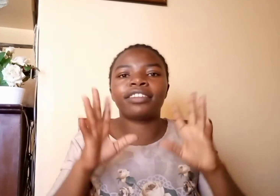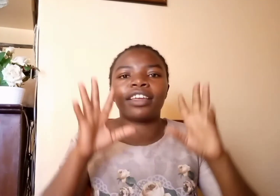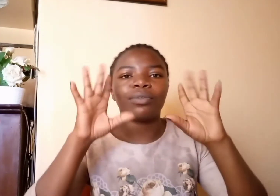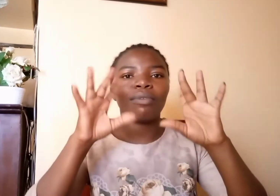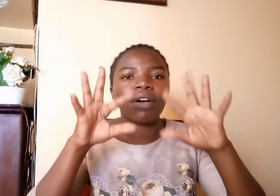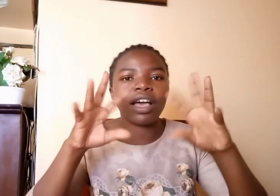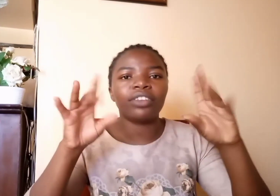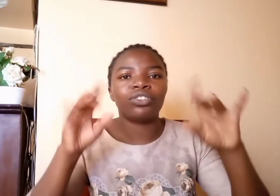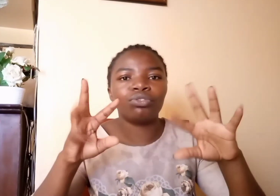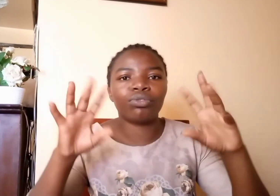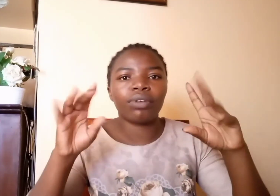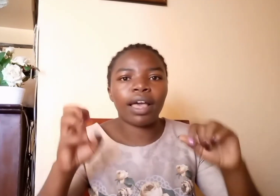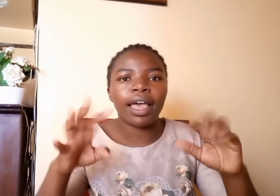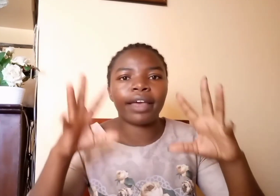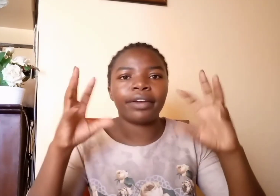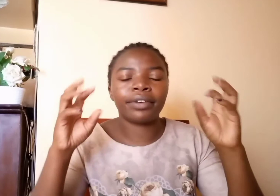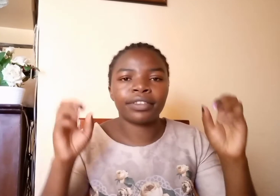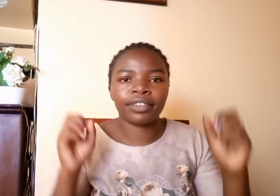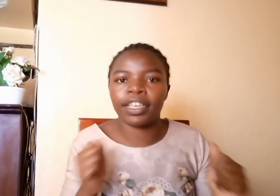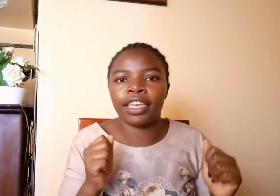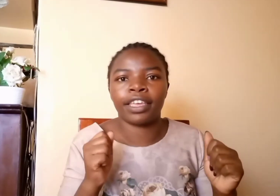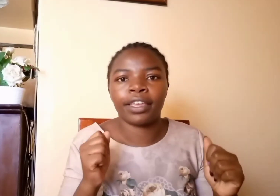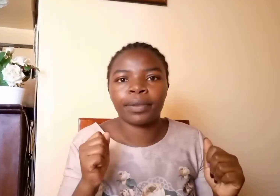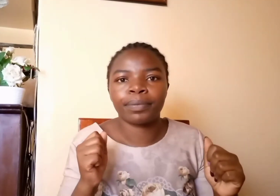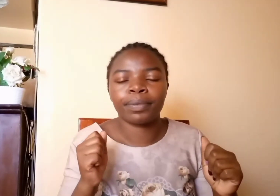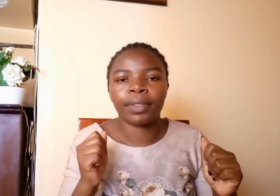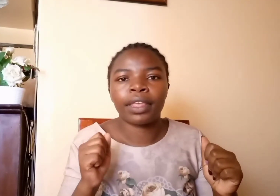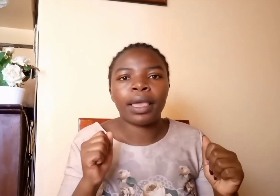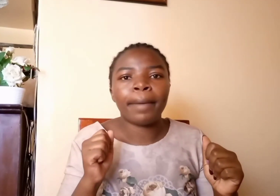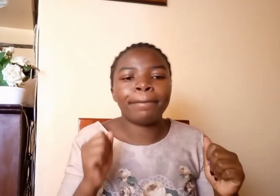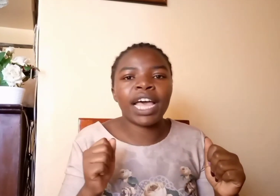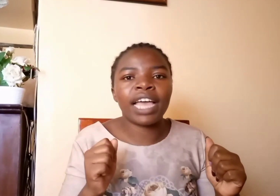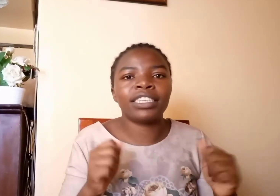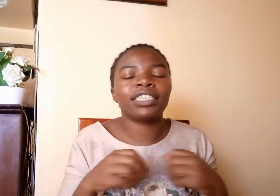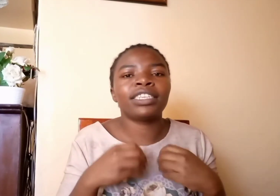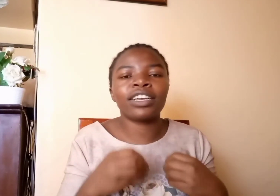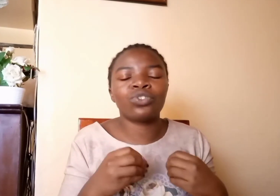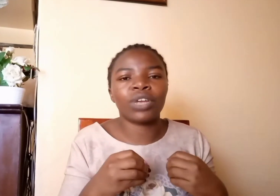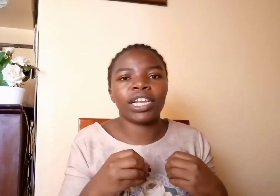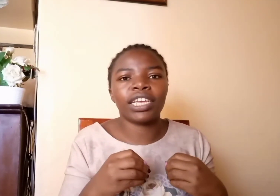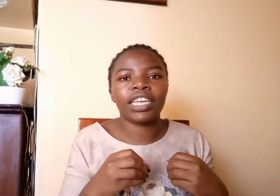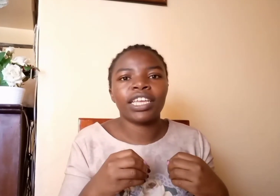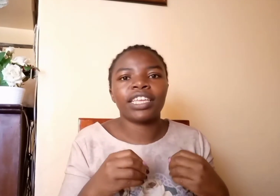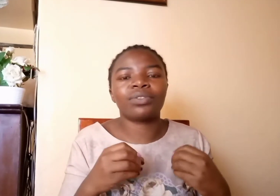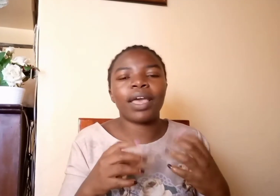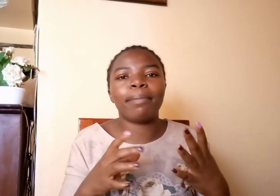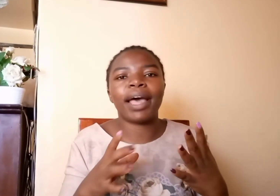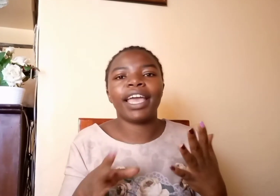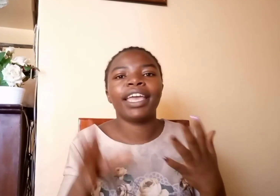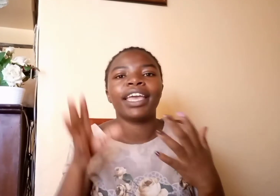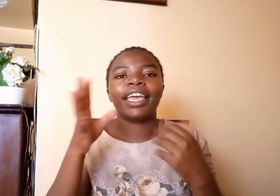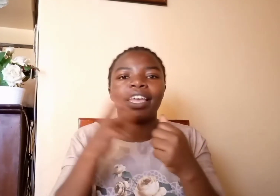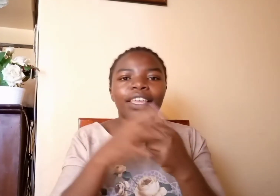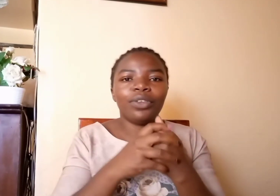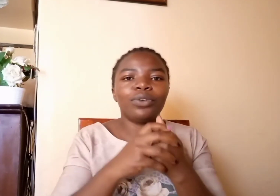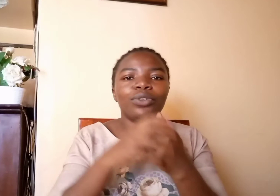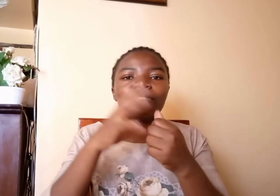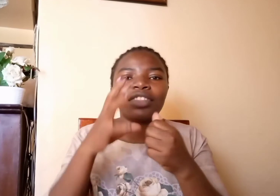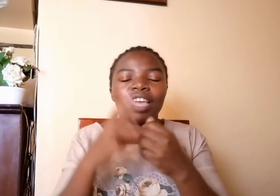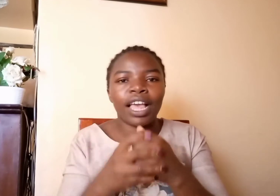understand what you are saying. But tactually is whereby you use the